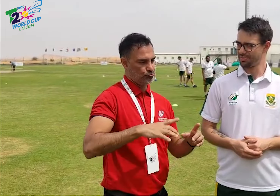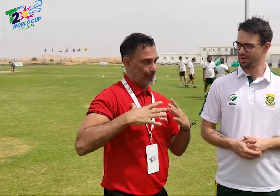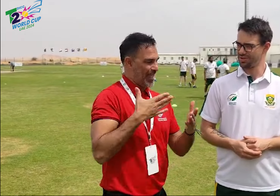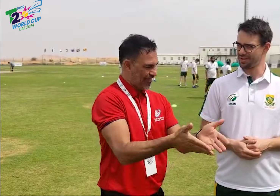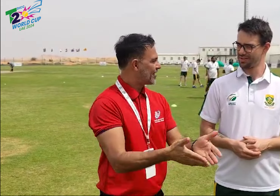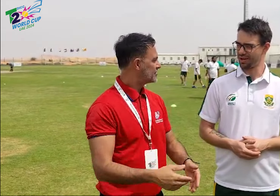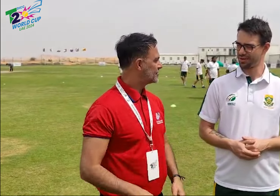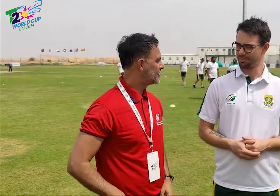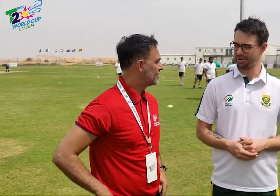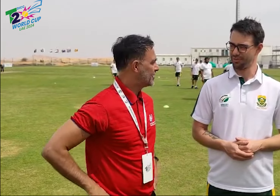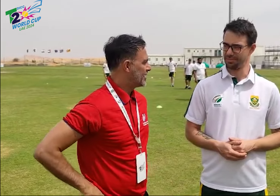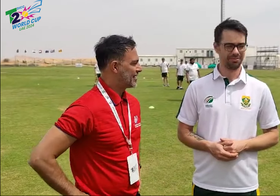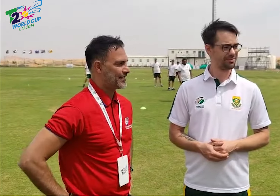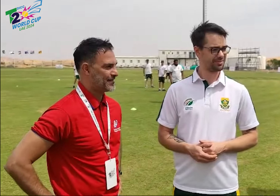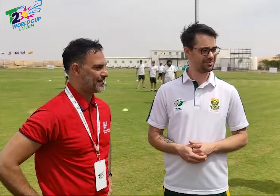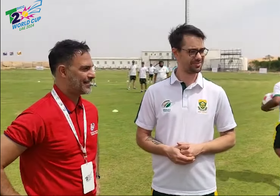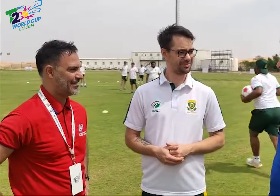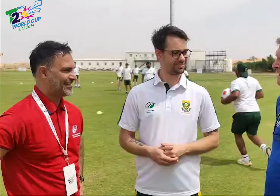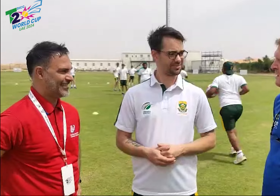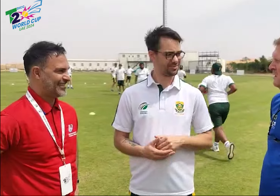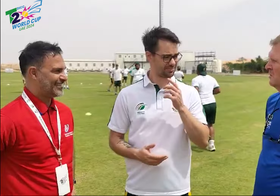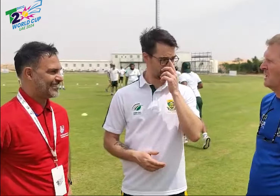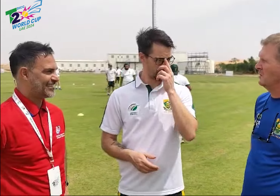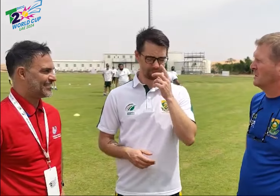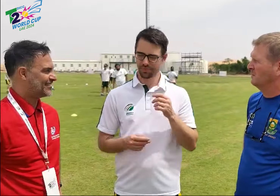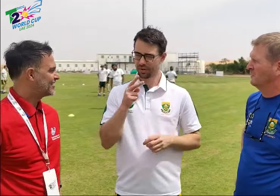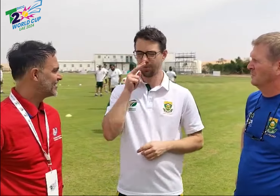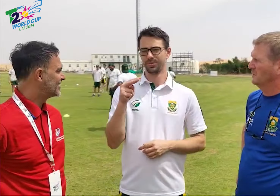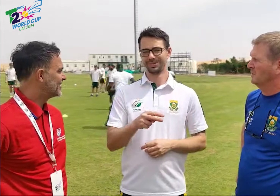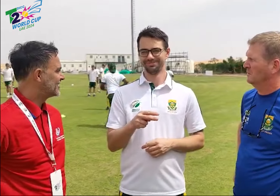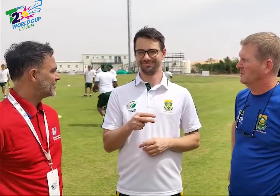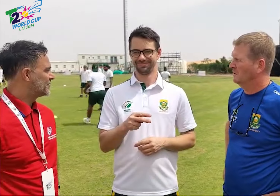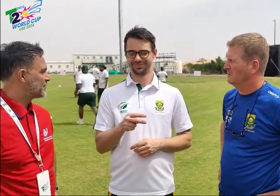how are you going to approach these? How are you going to prepare for this? Look, the outcome